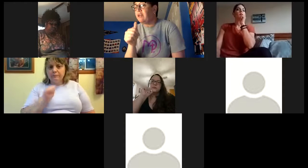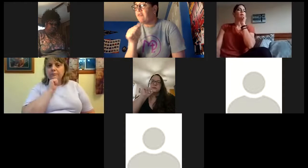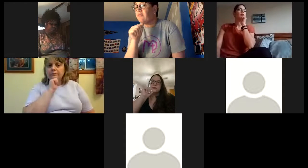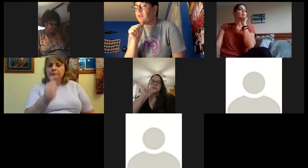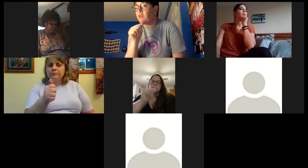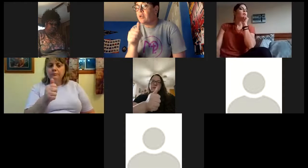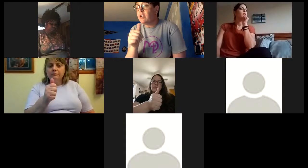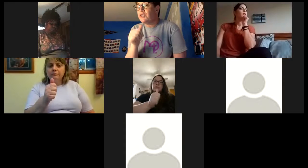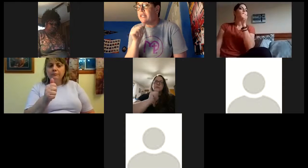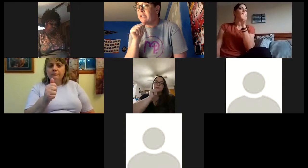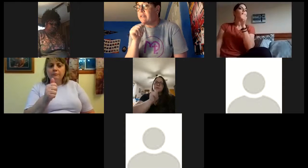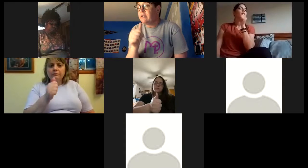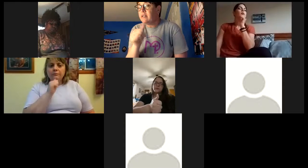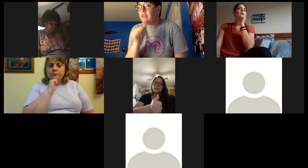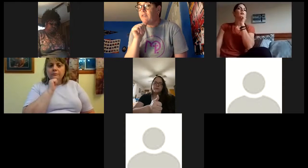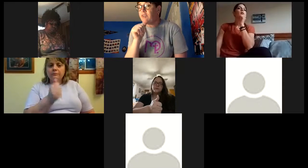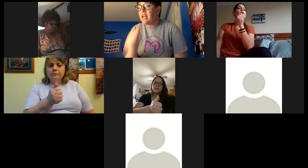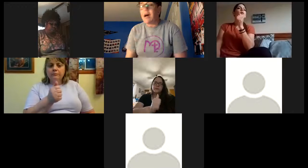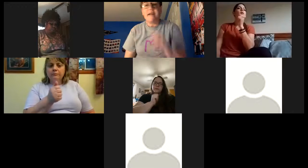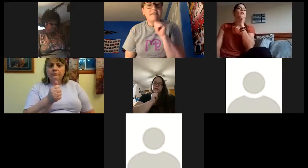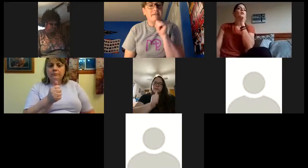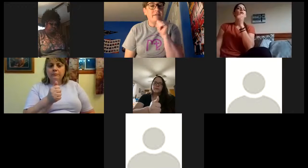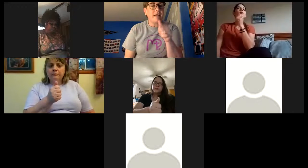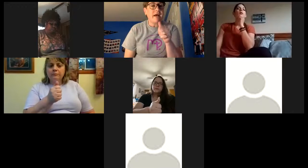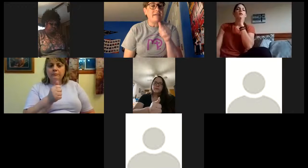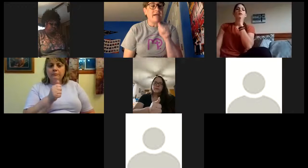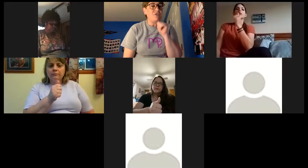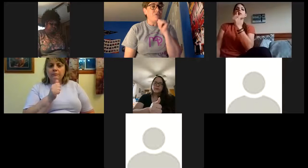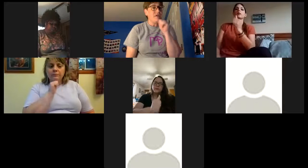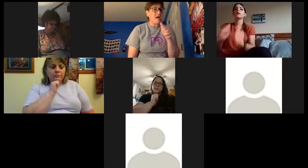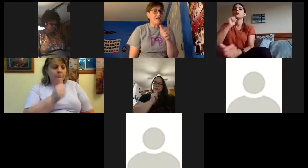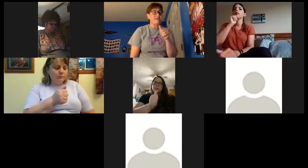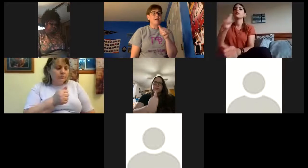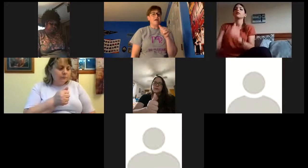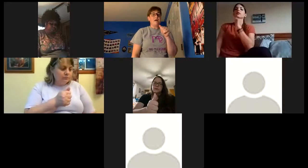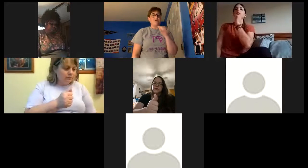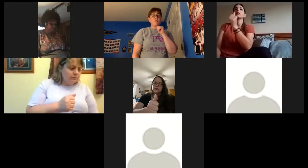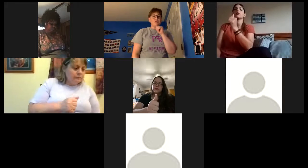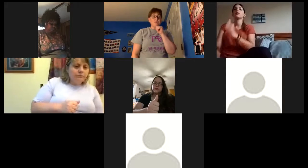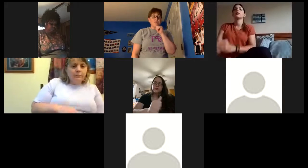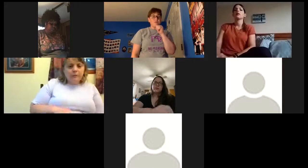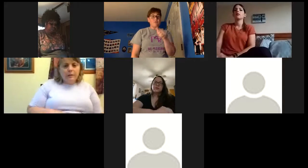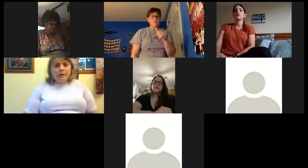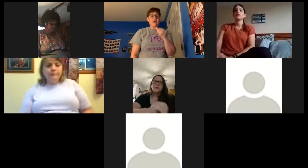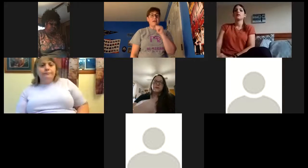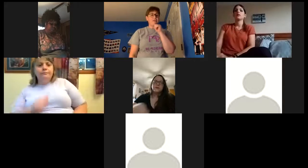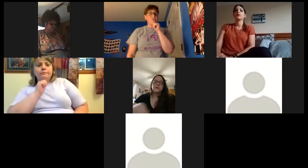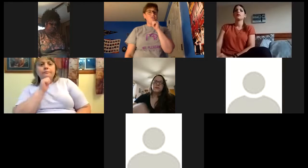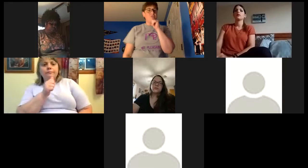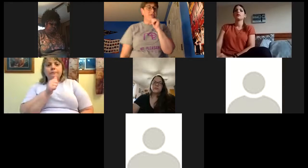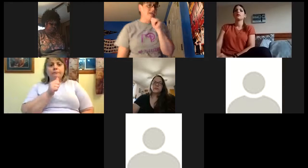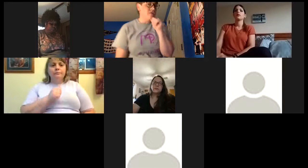flicking it off of your chin for not. I do not agree with you.